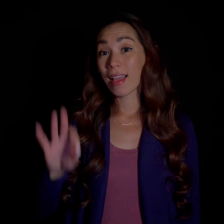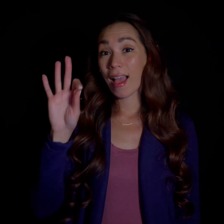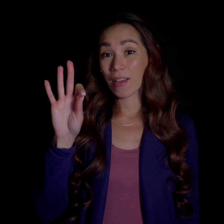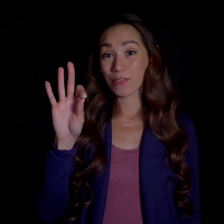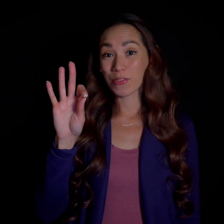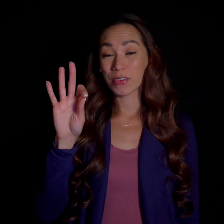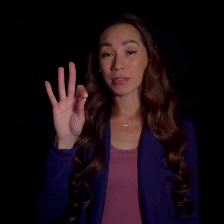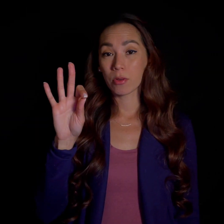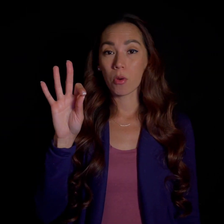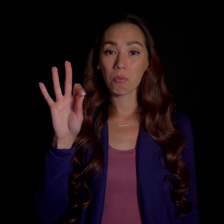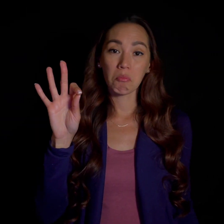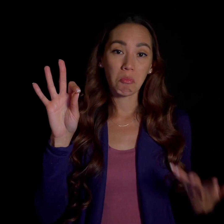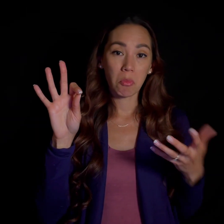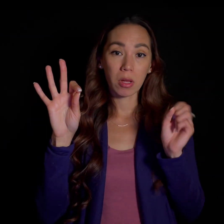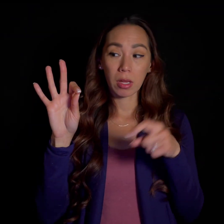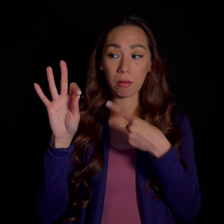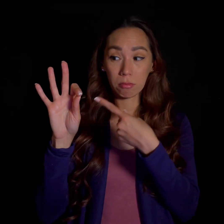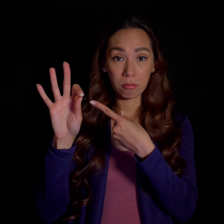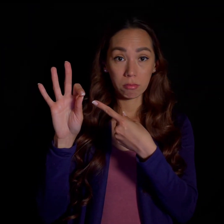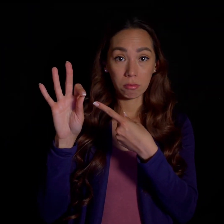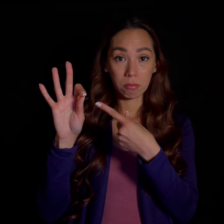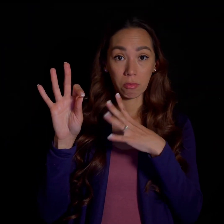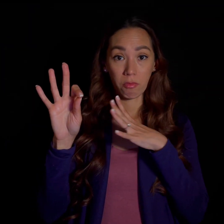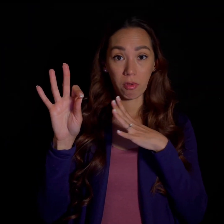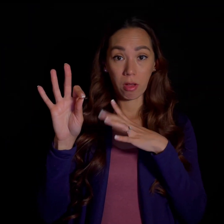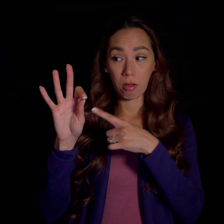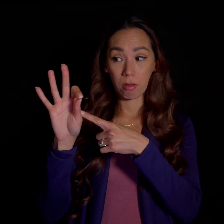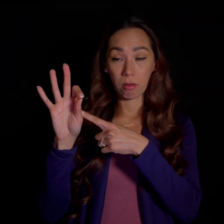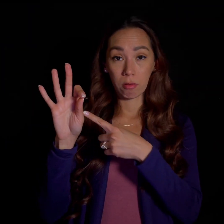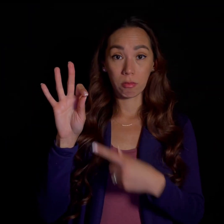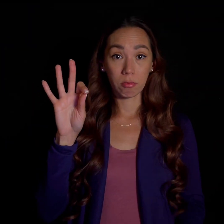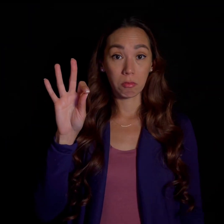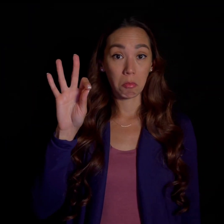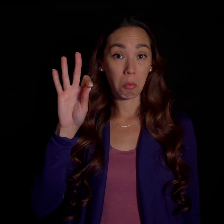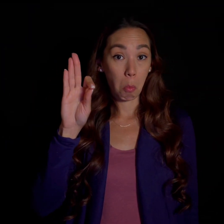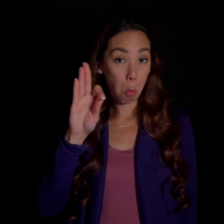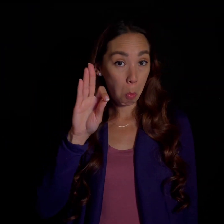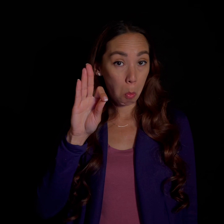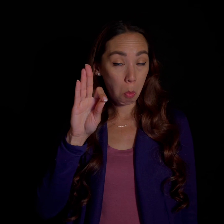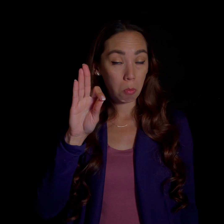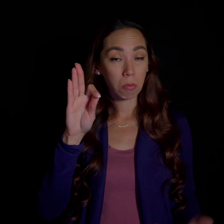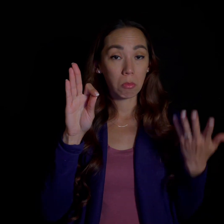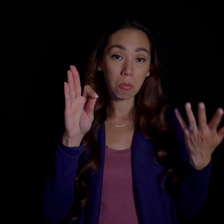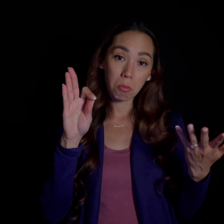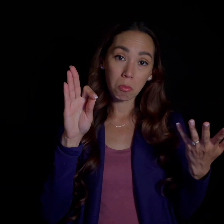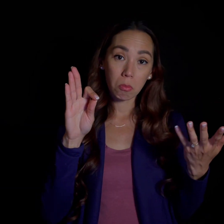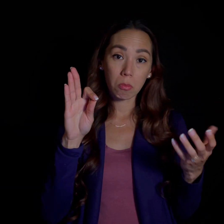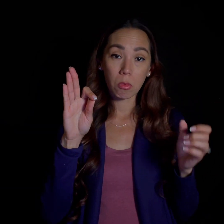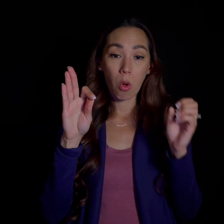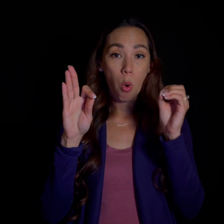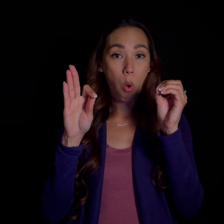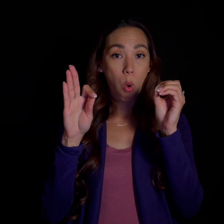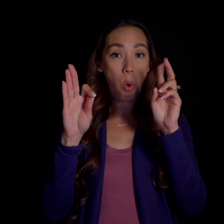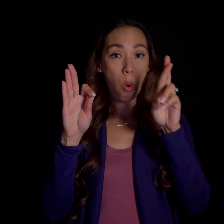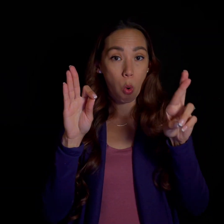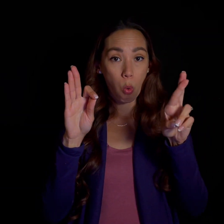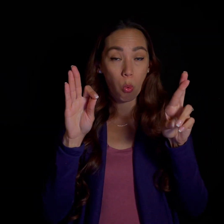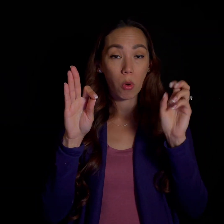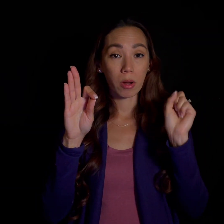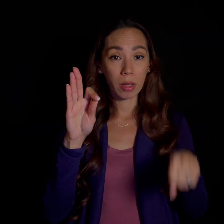Moving on to F, there's a couple variations. You can do F with all the three fingers smushed together with the